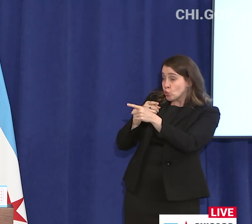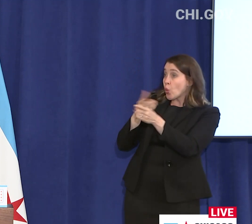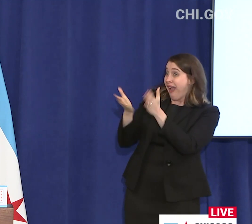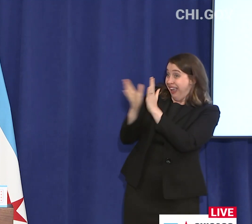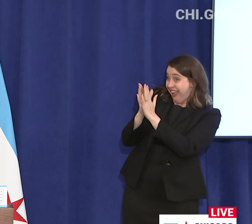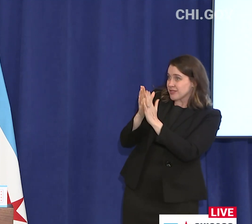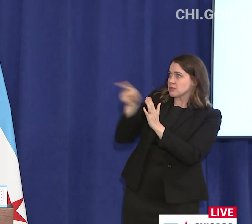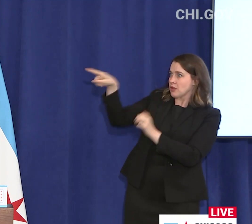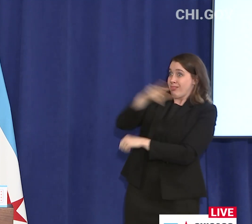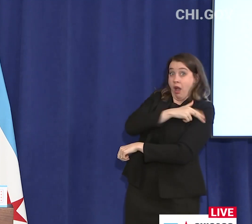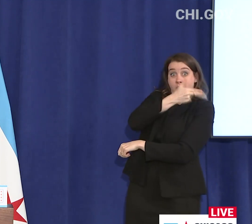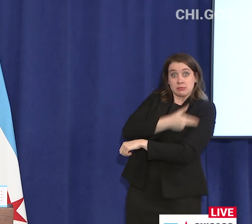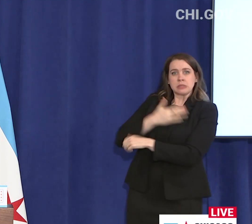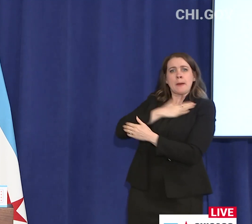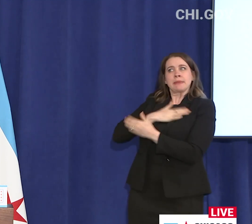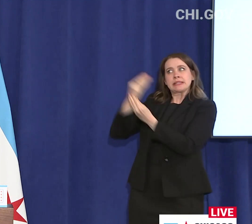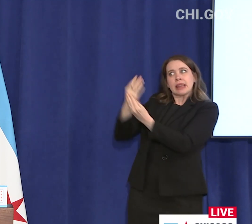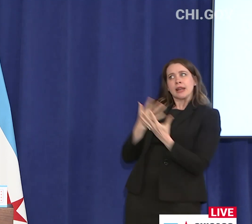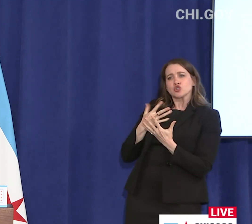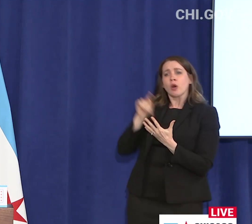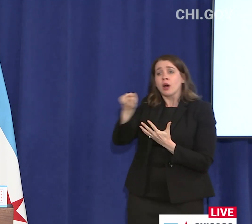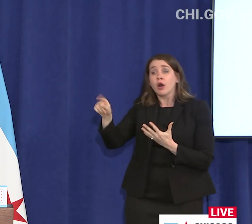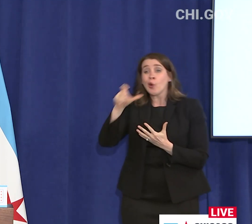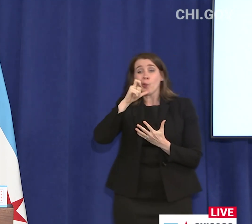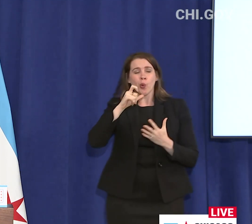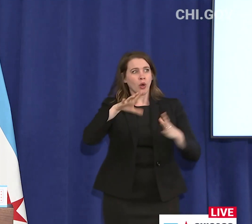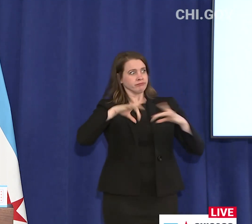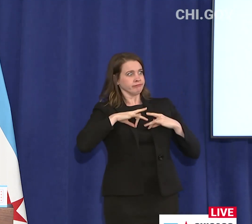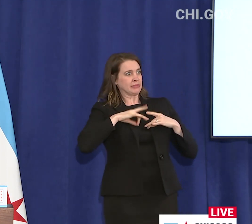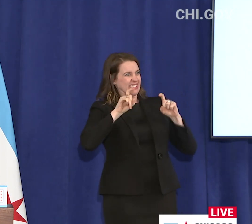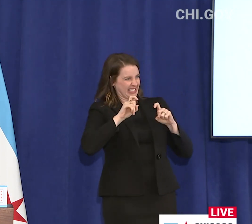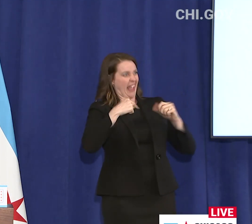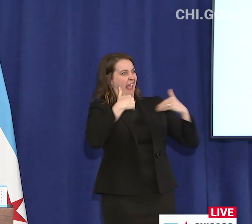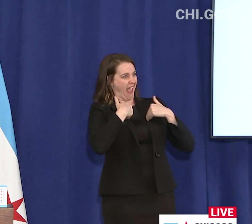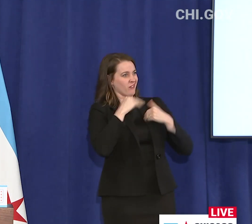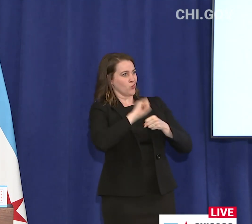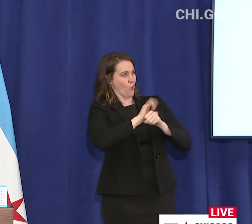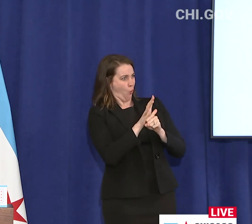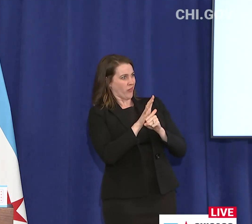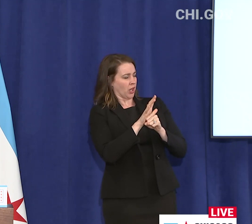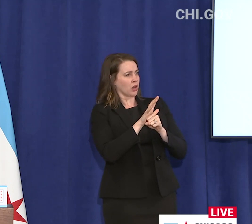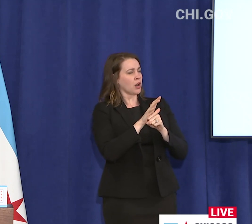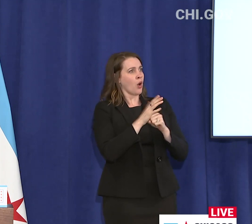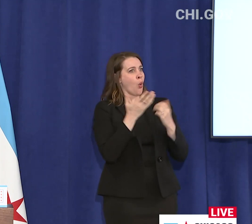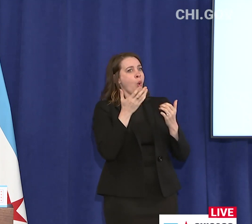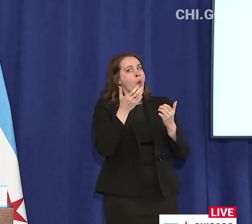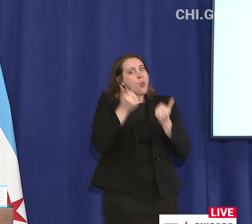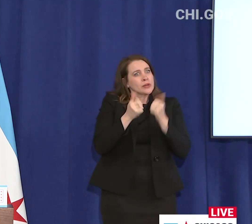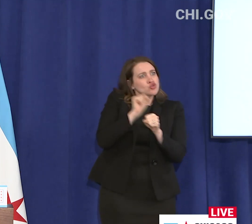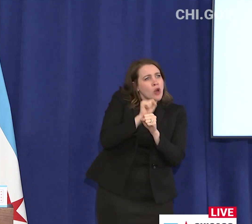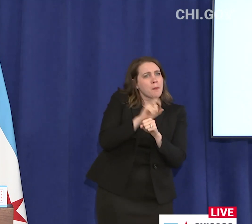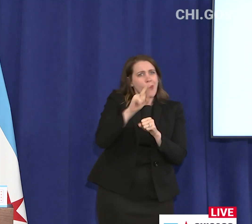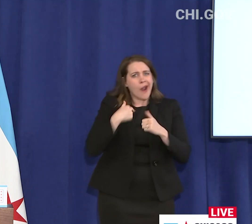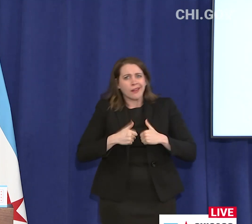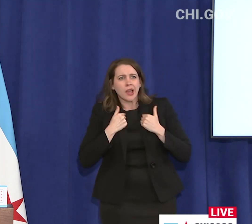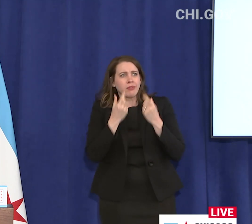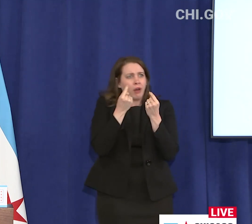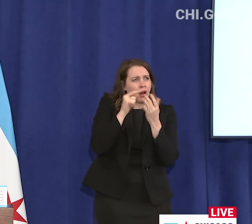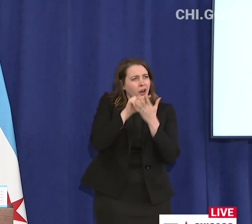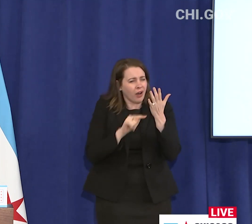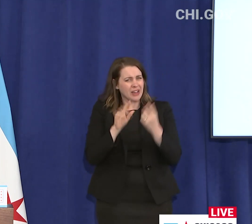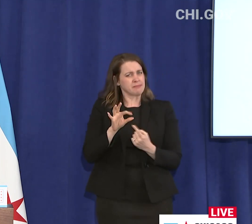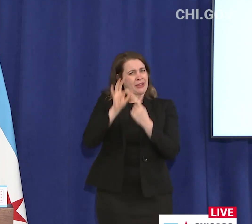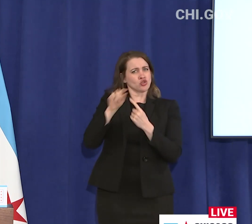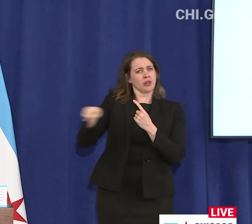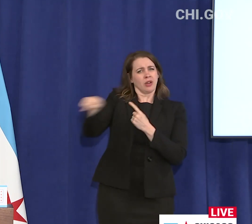Yes. To better understand it, and especially how it's impacted people of color. Yes. What about requiring them to provide information